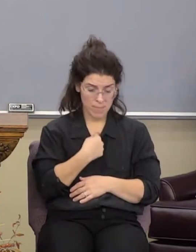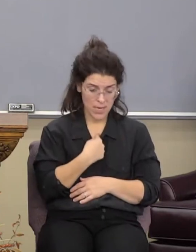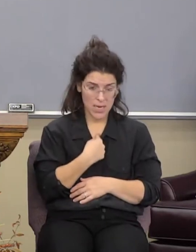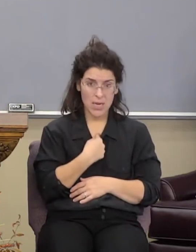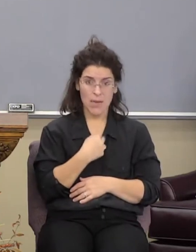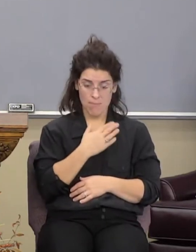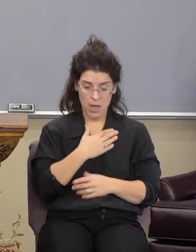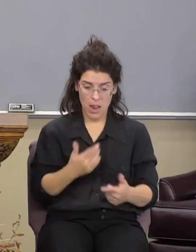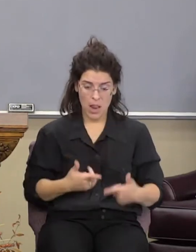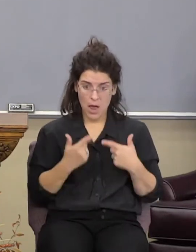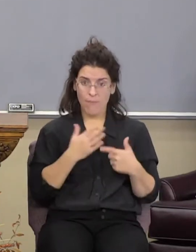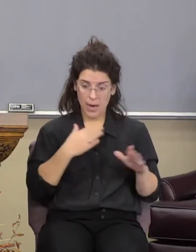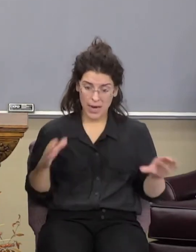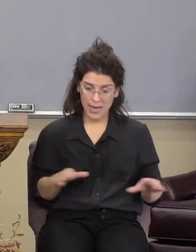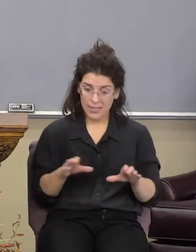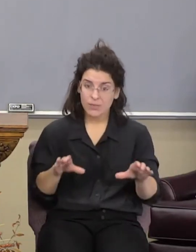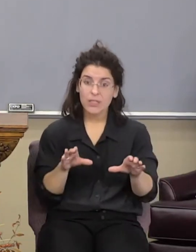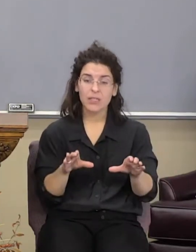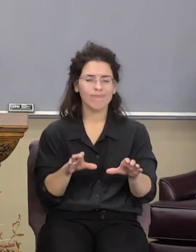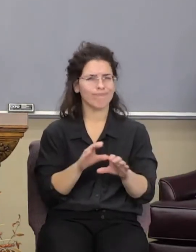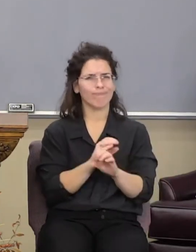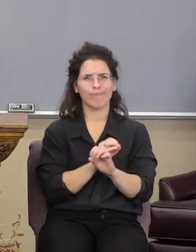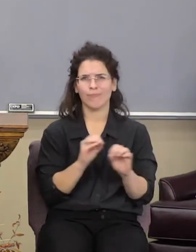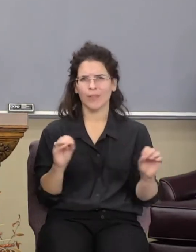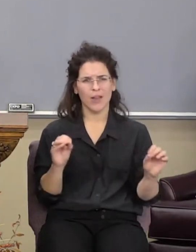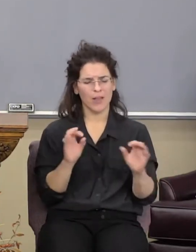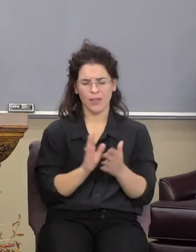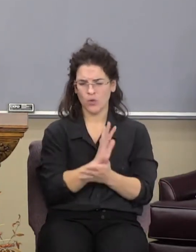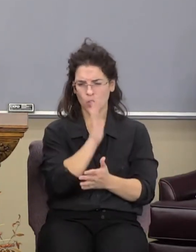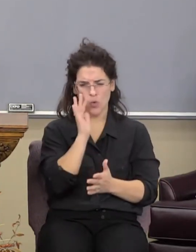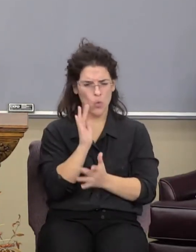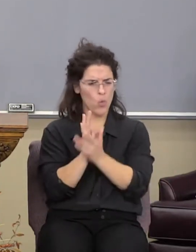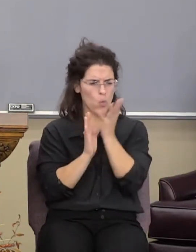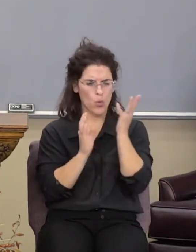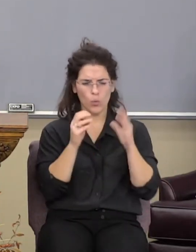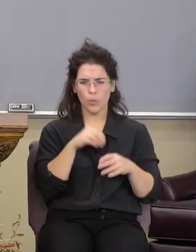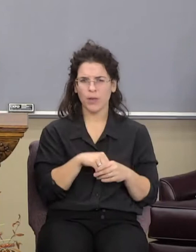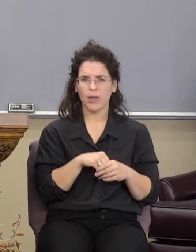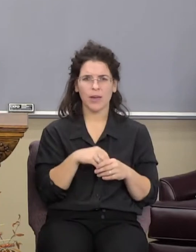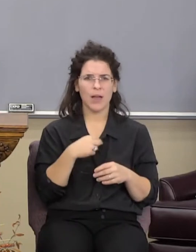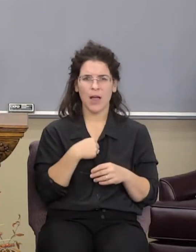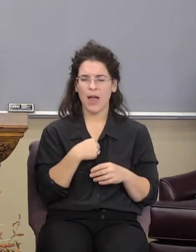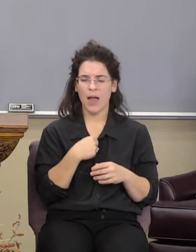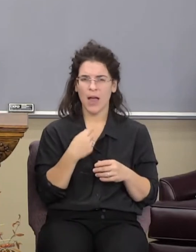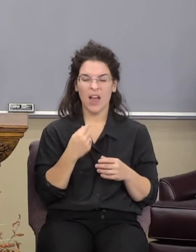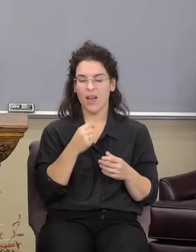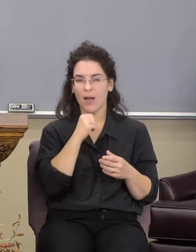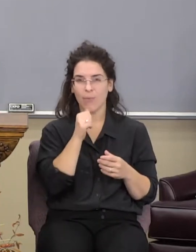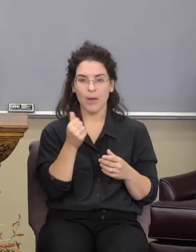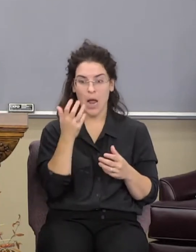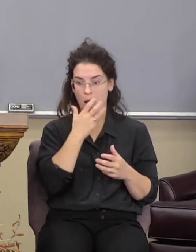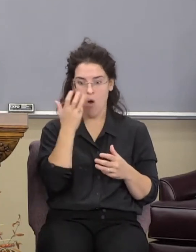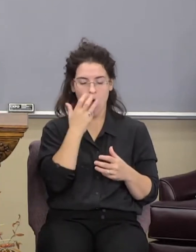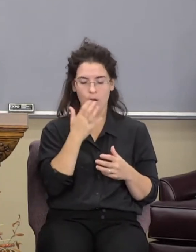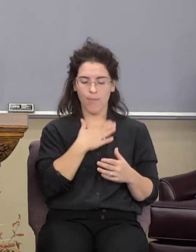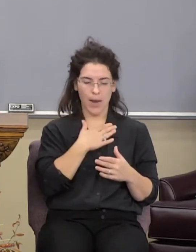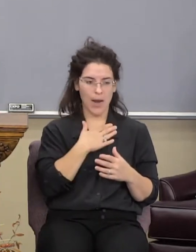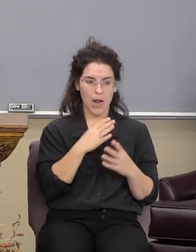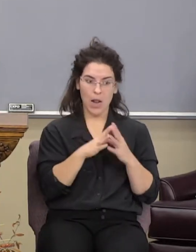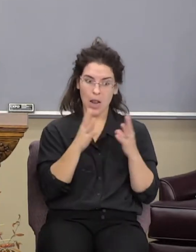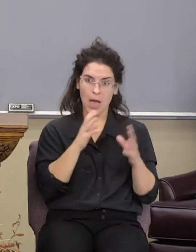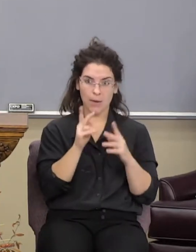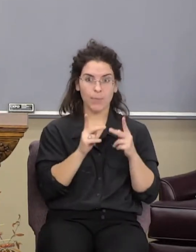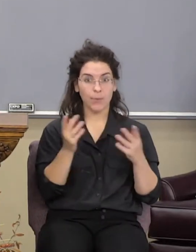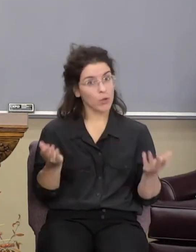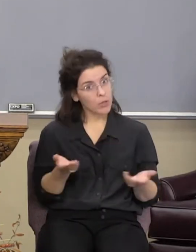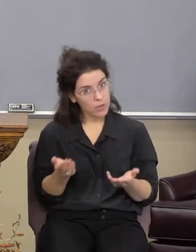my activities, there is nothing to glory in. I'm not awed by a whole lot of people